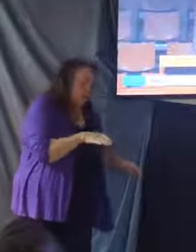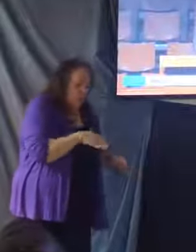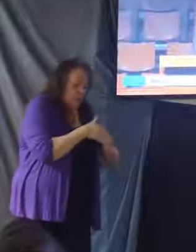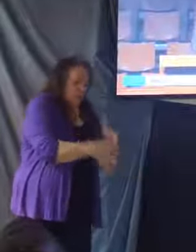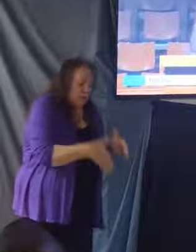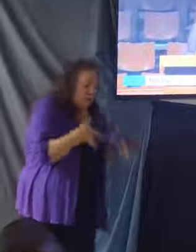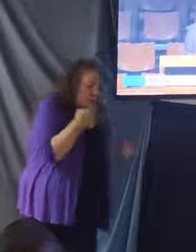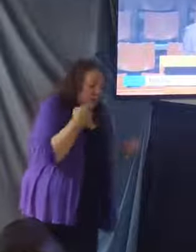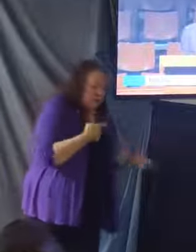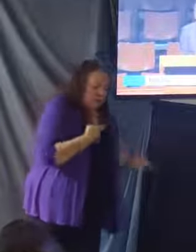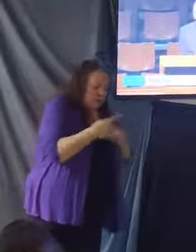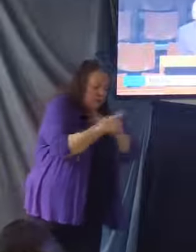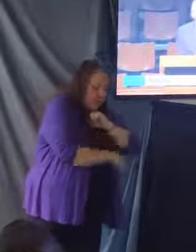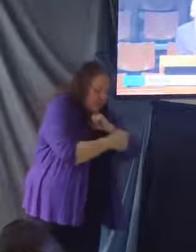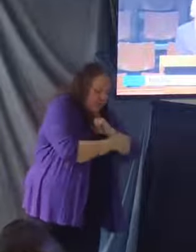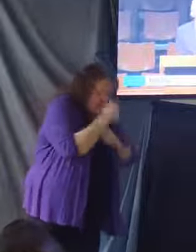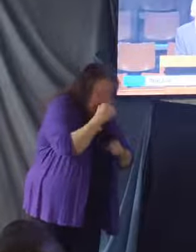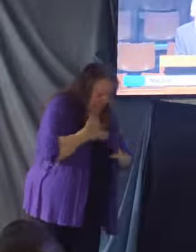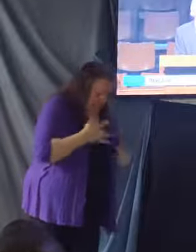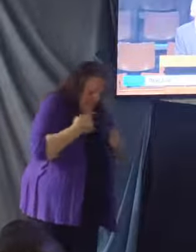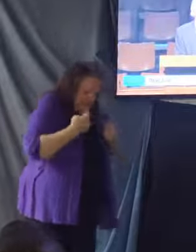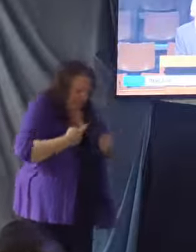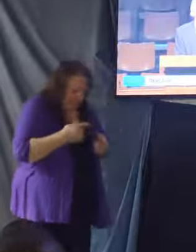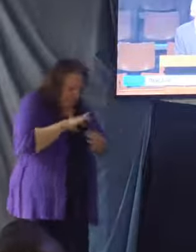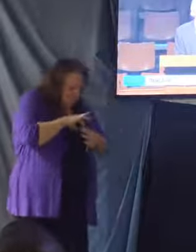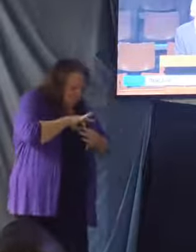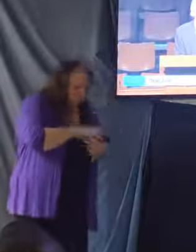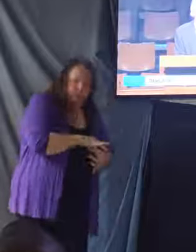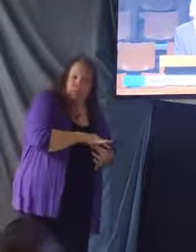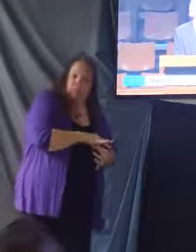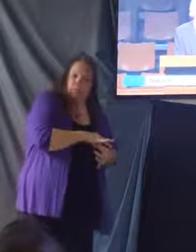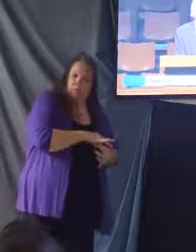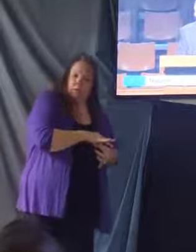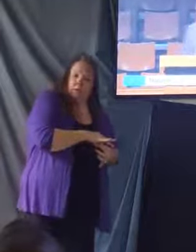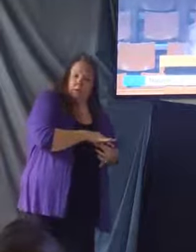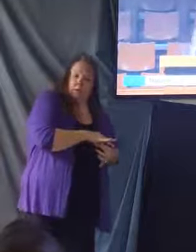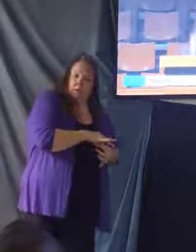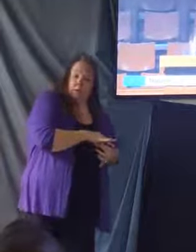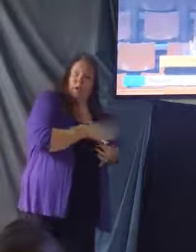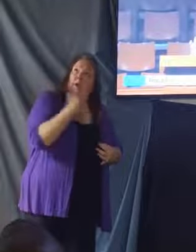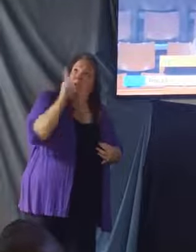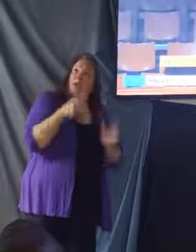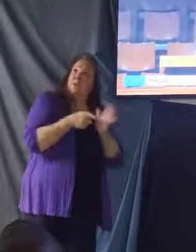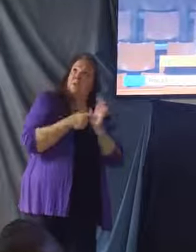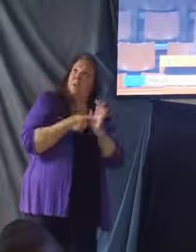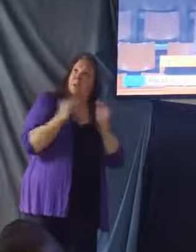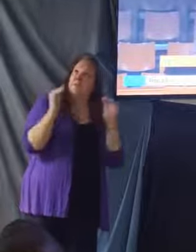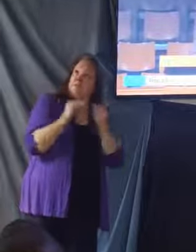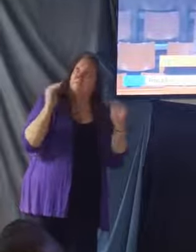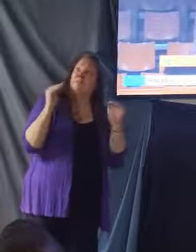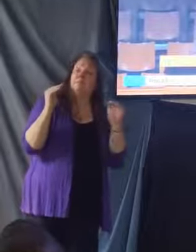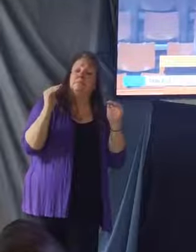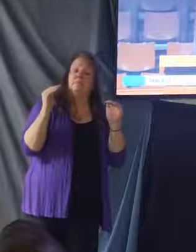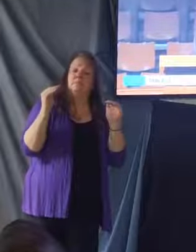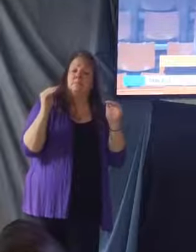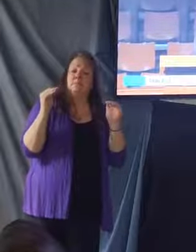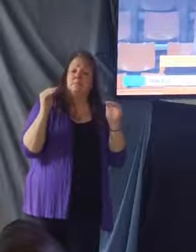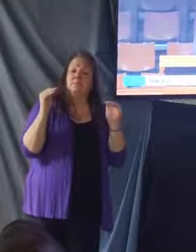sin, to the penalty for our sin, to the requirements of God's justice.